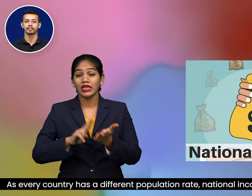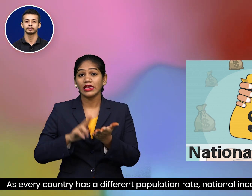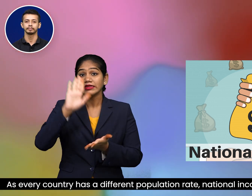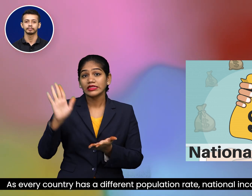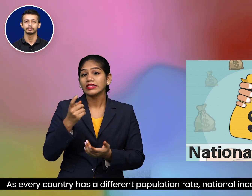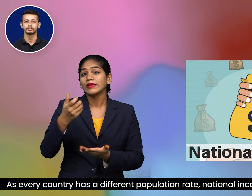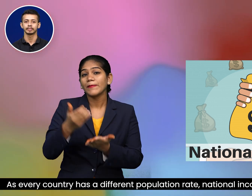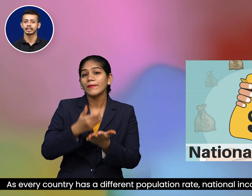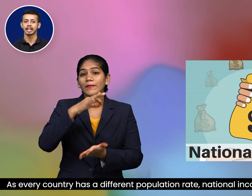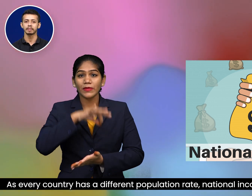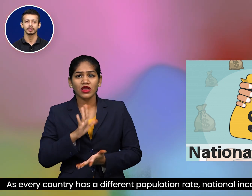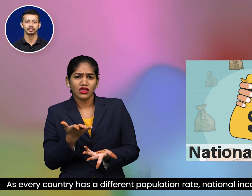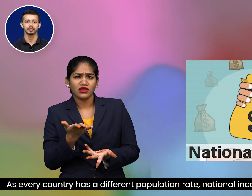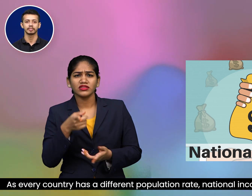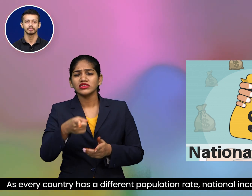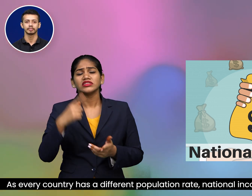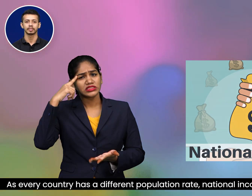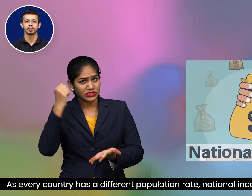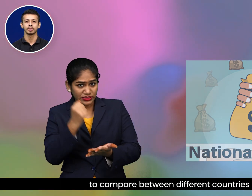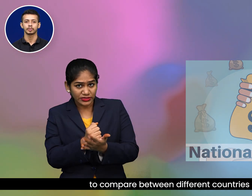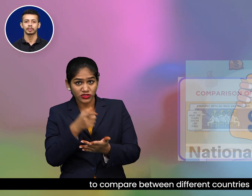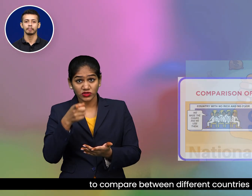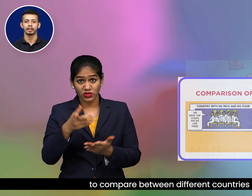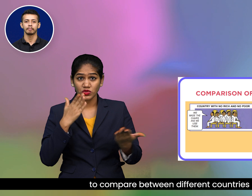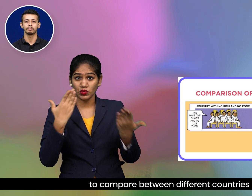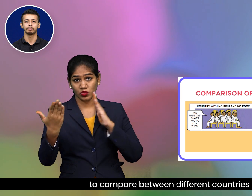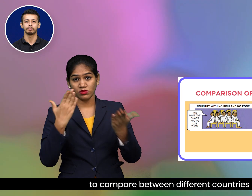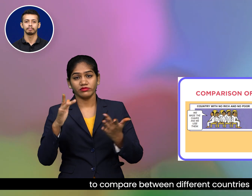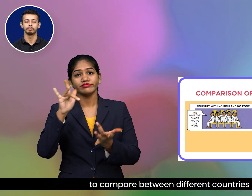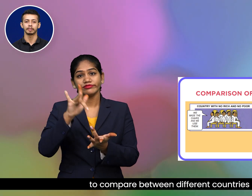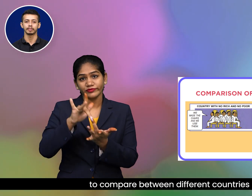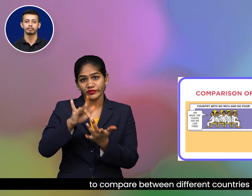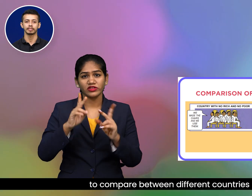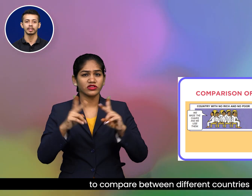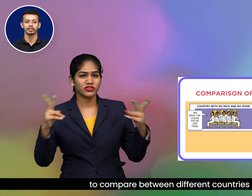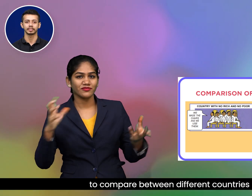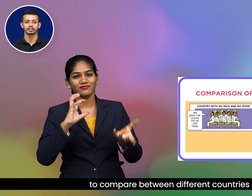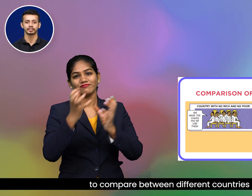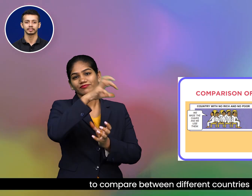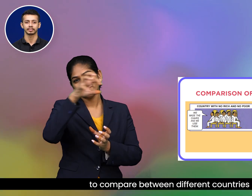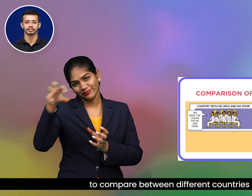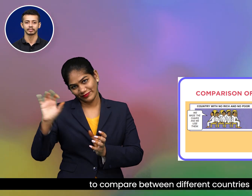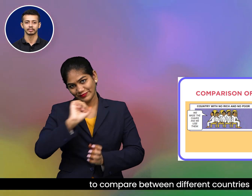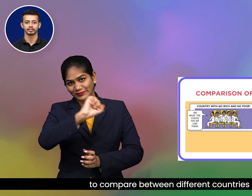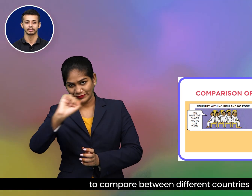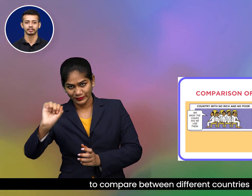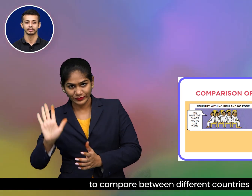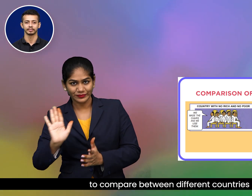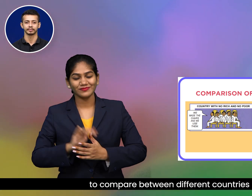national income can be considered to compare between different countries.